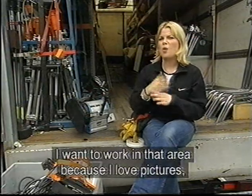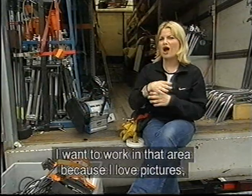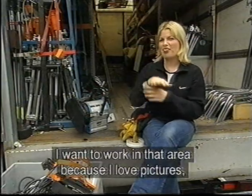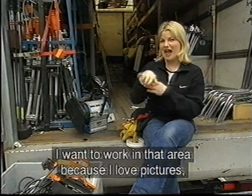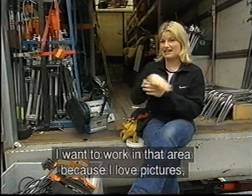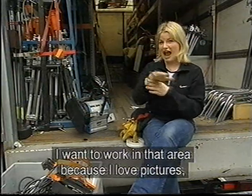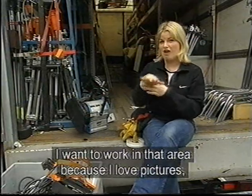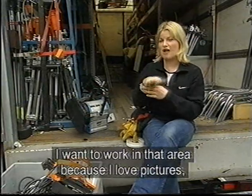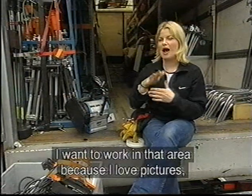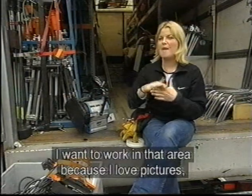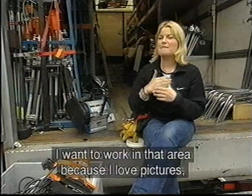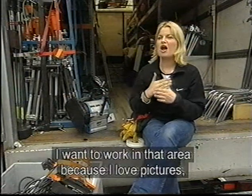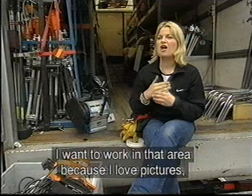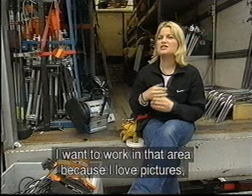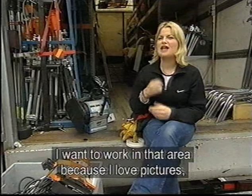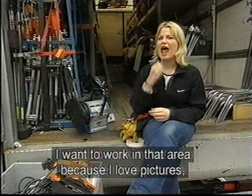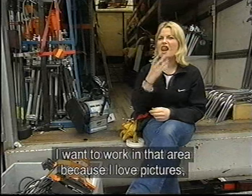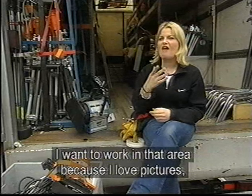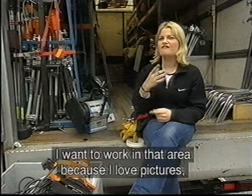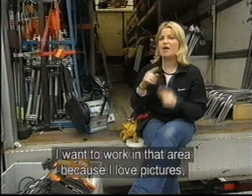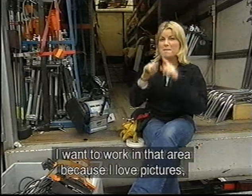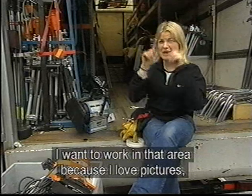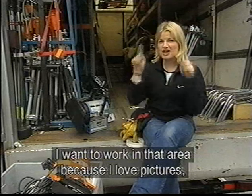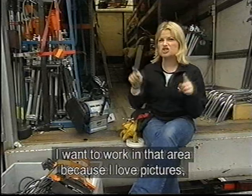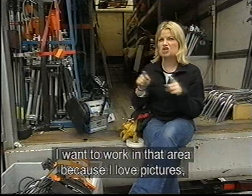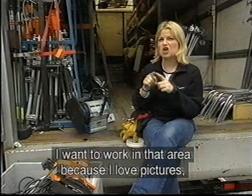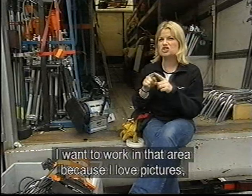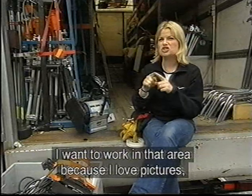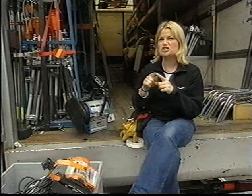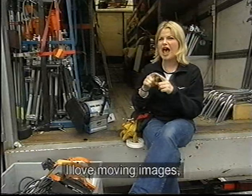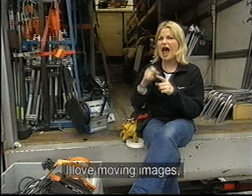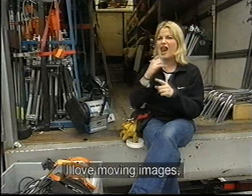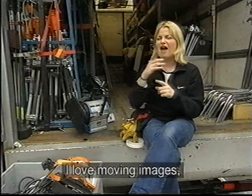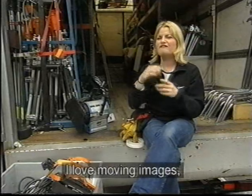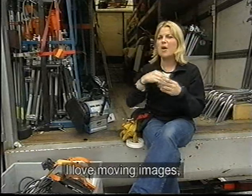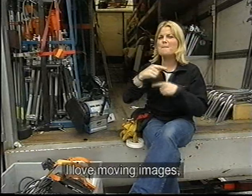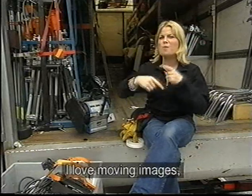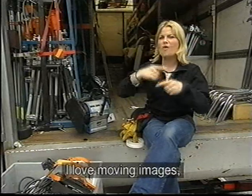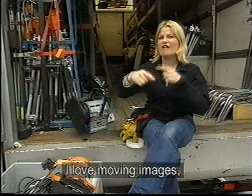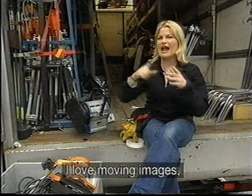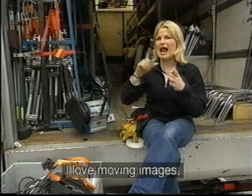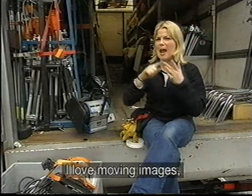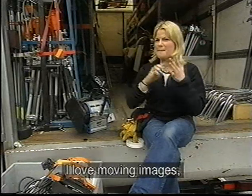in that area because I love pictures, I love moving